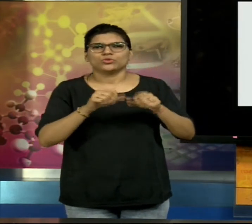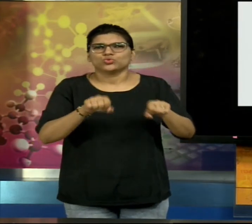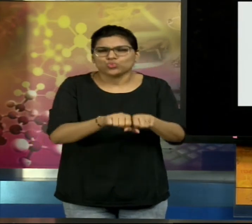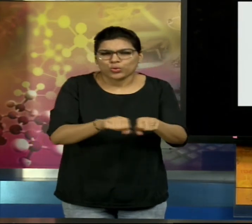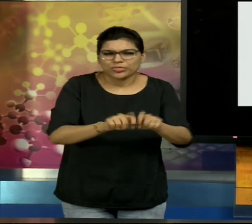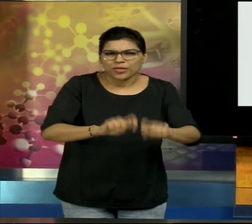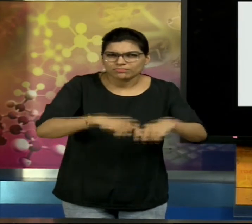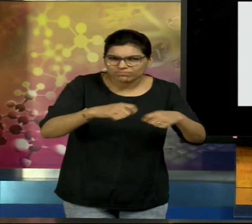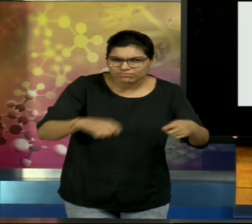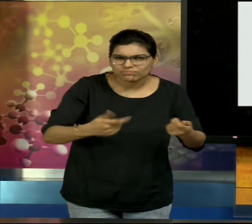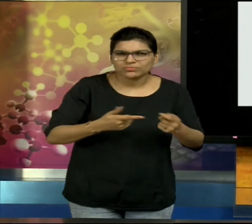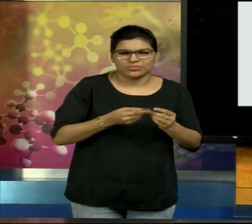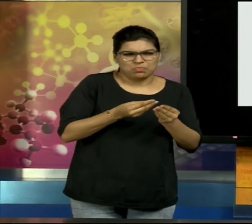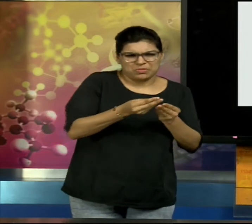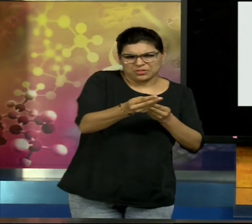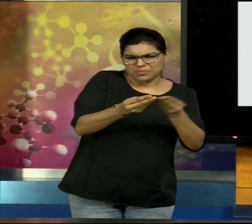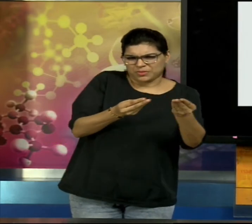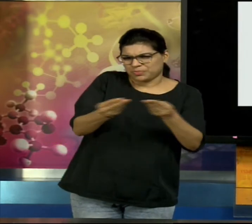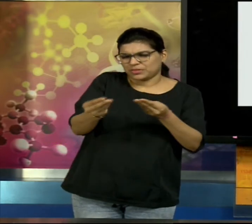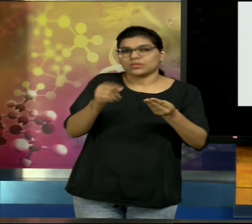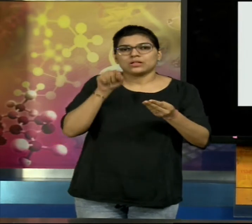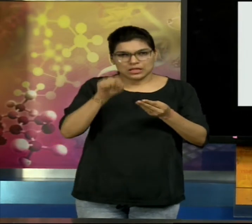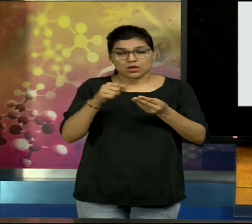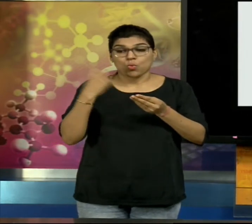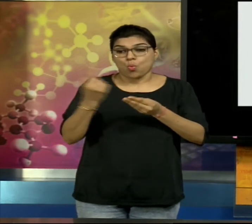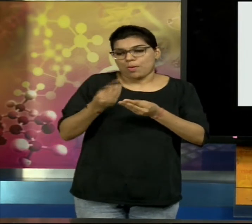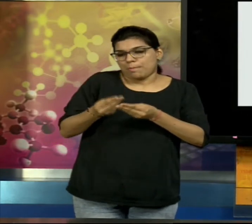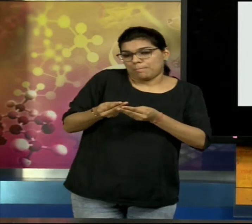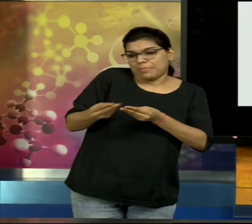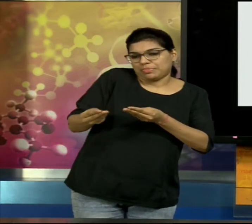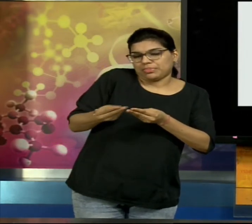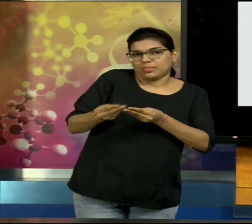For marketing, we choose to go to the nearby places only.